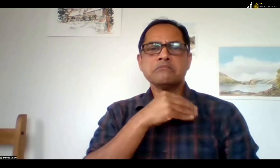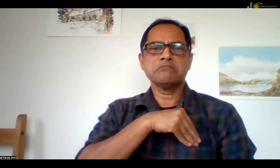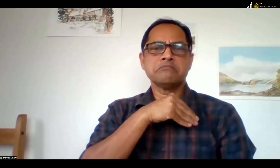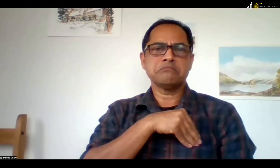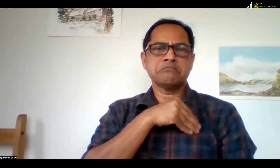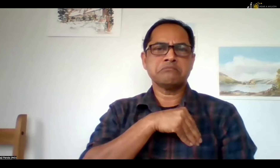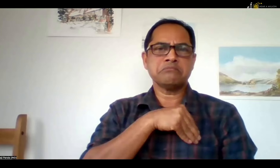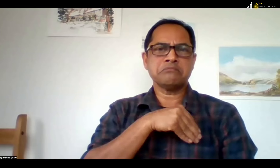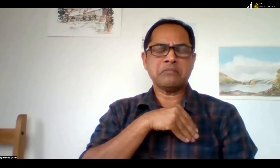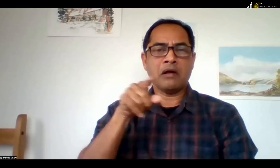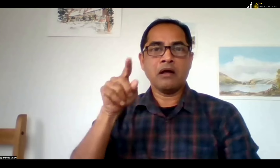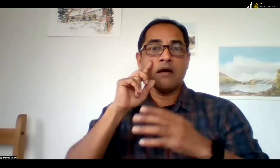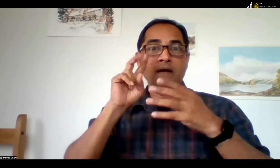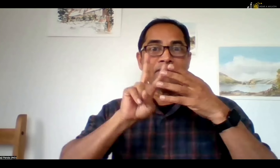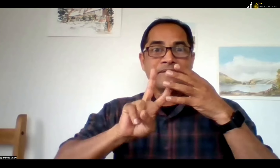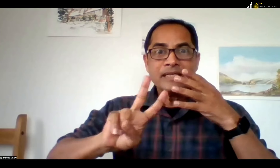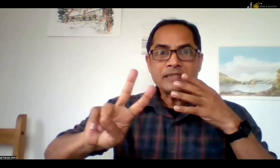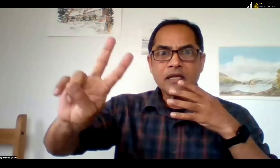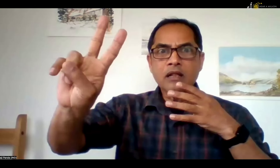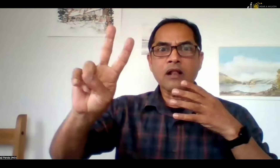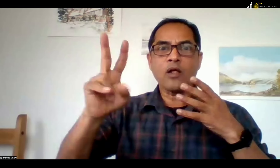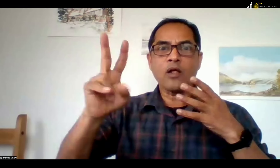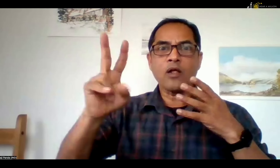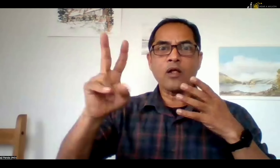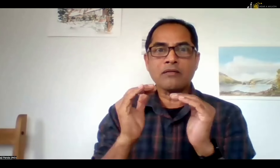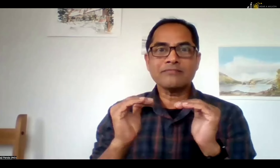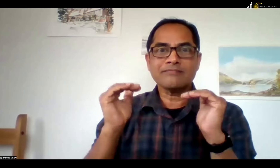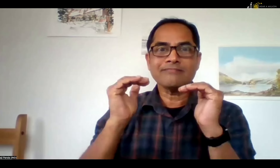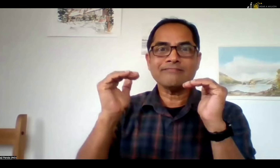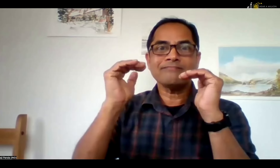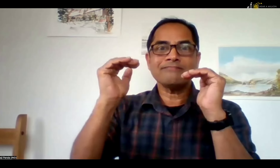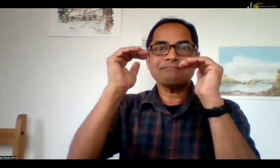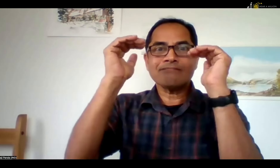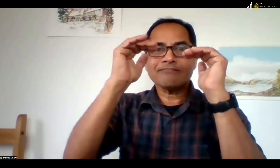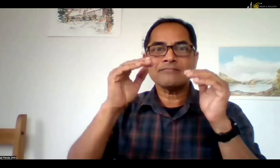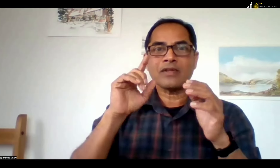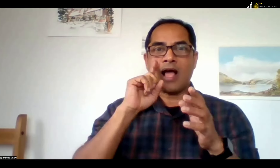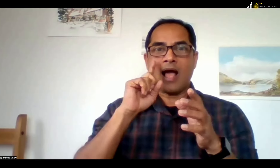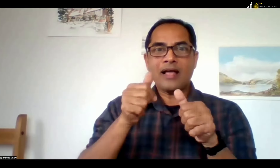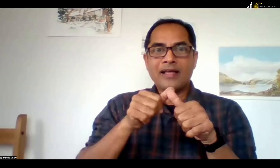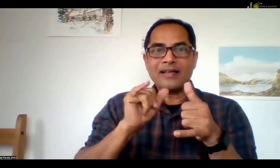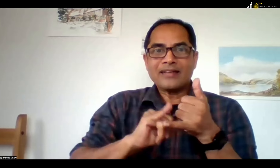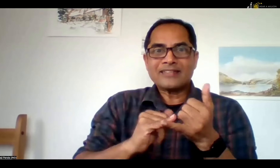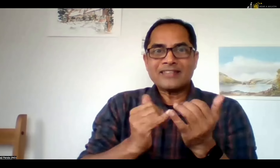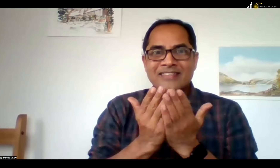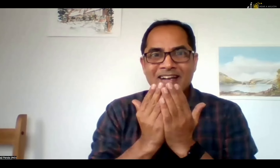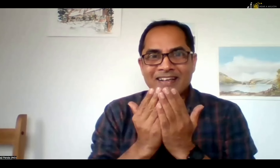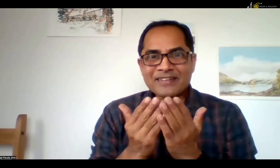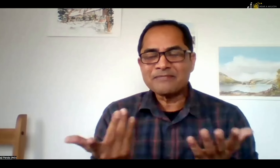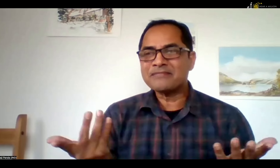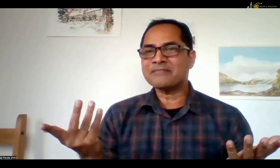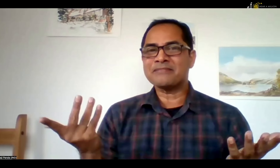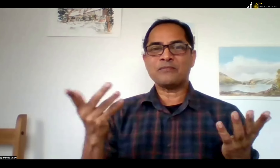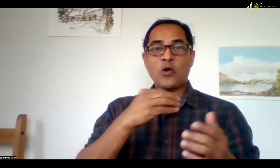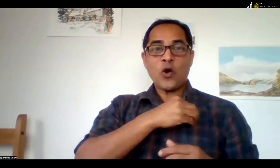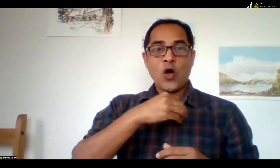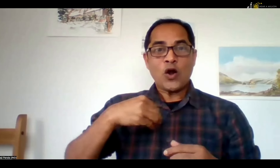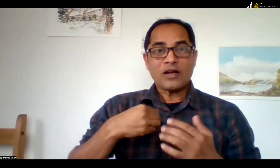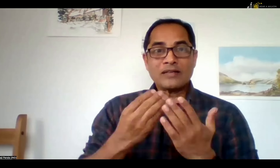does that satisfy us? It, of course, gives us money, but in the longer run, you